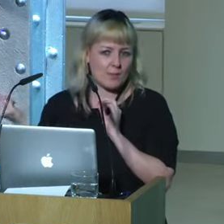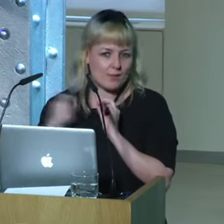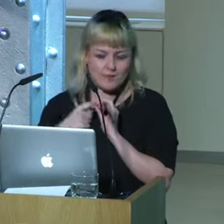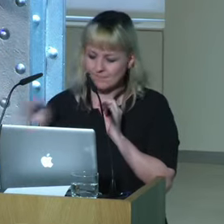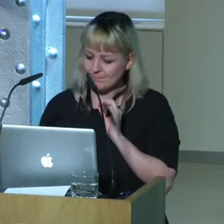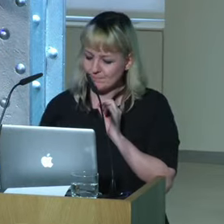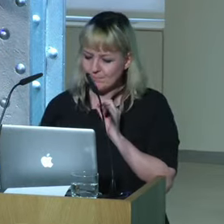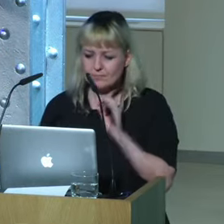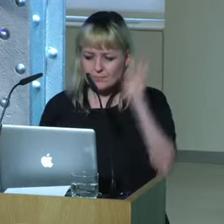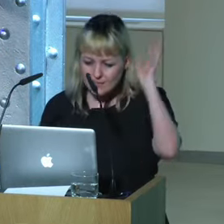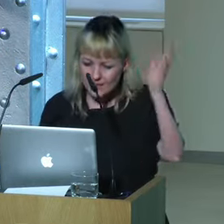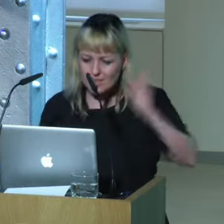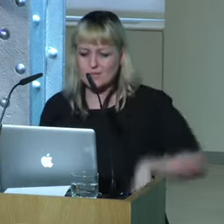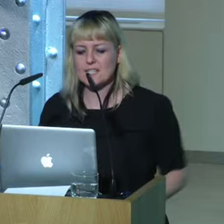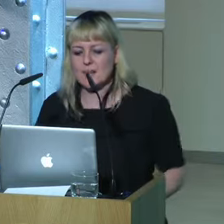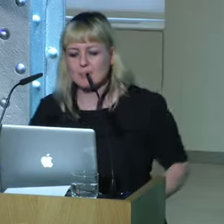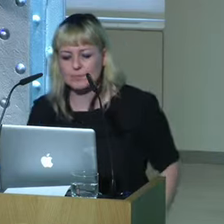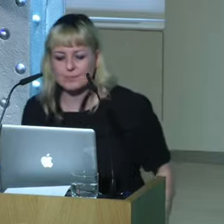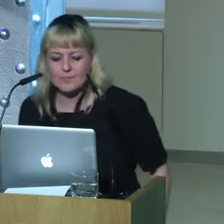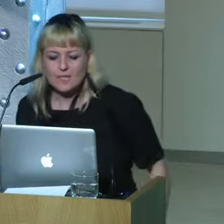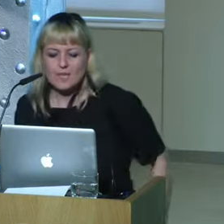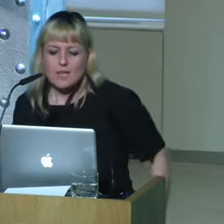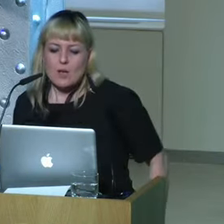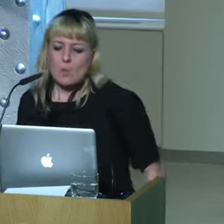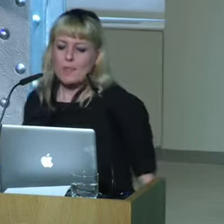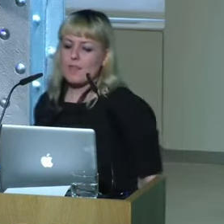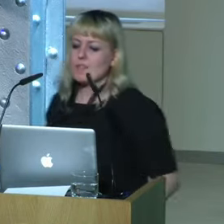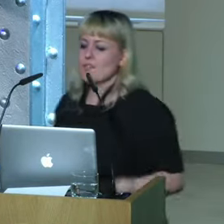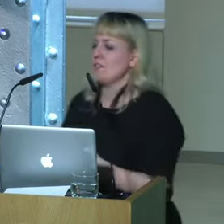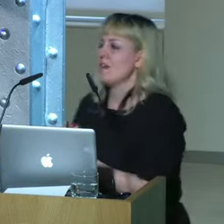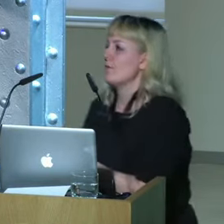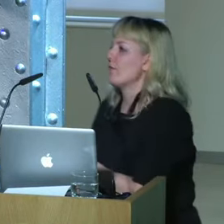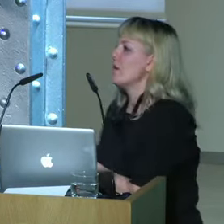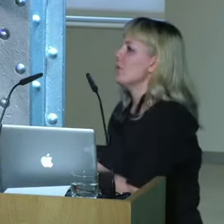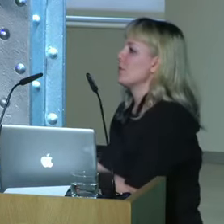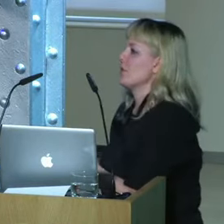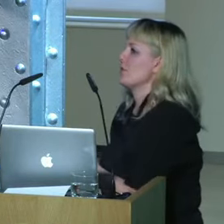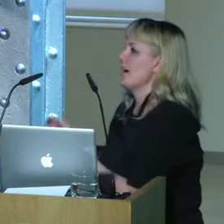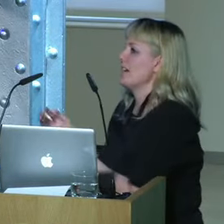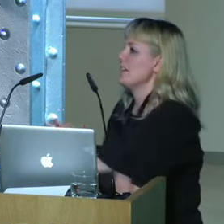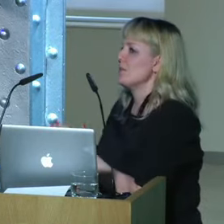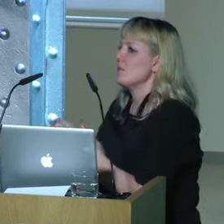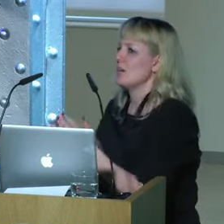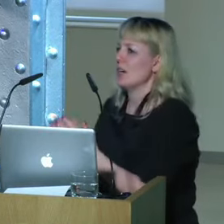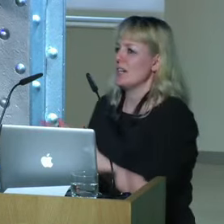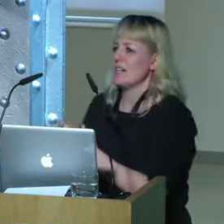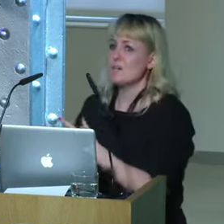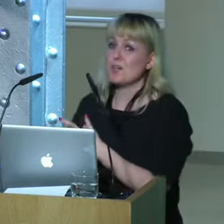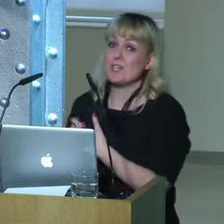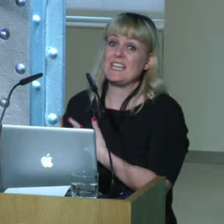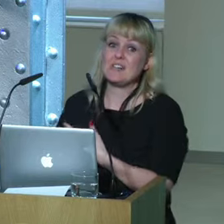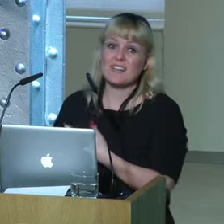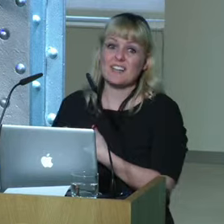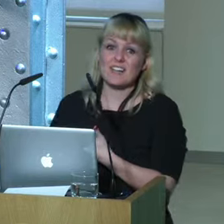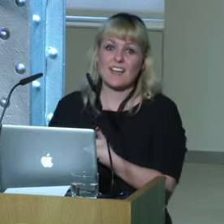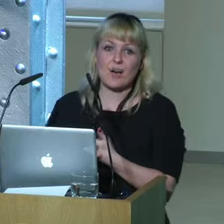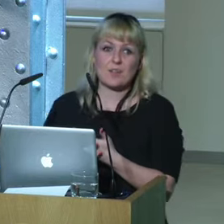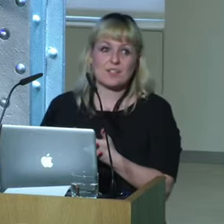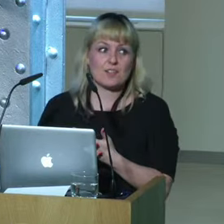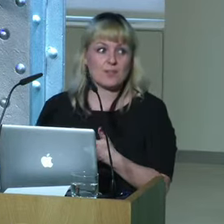another person. I'll give an example. One of the things that David Freeman talks about in his book on